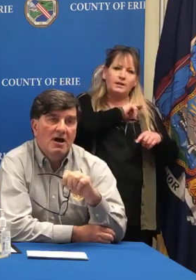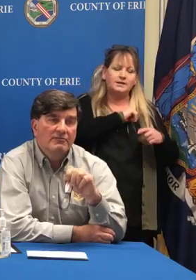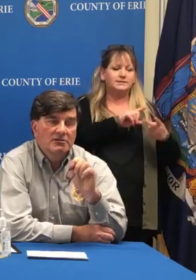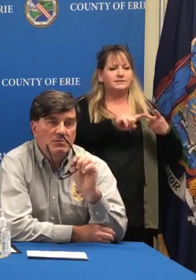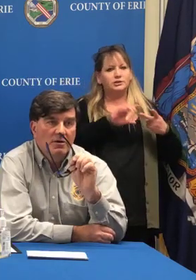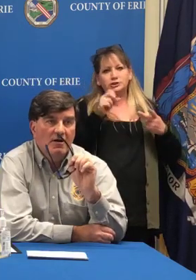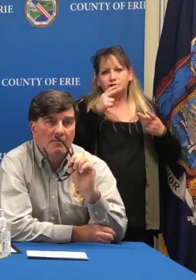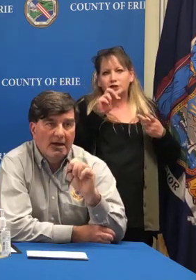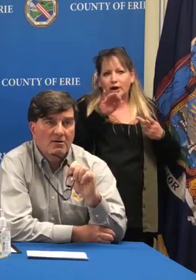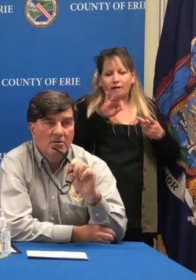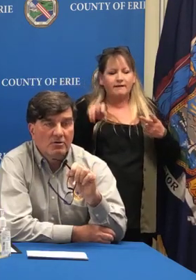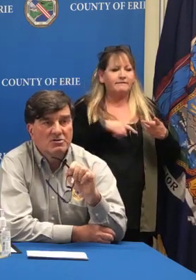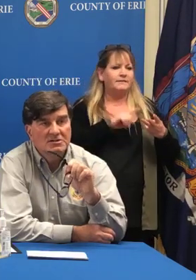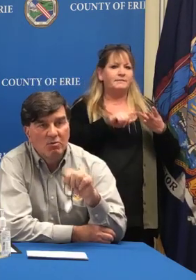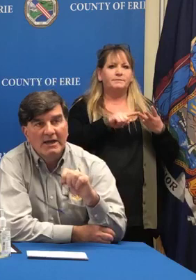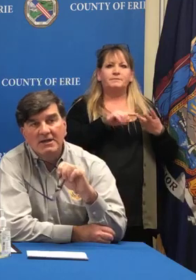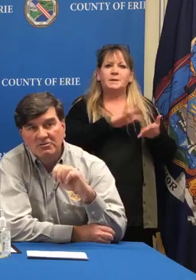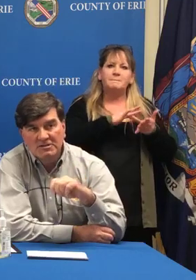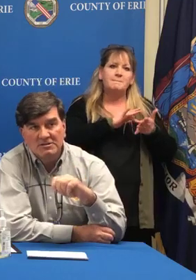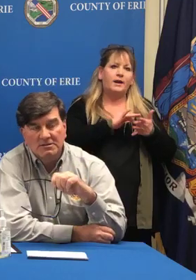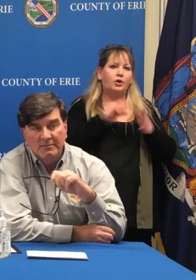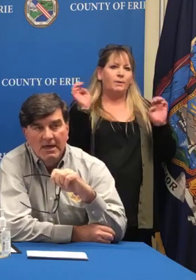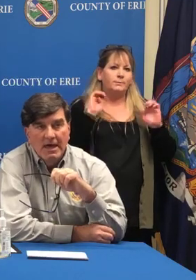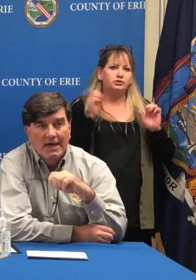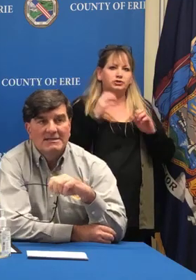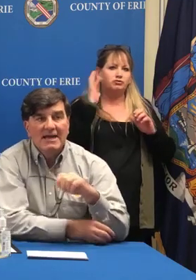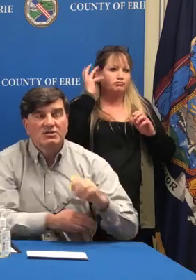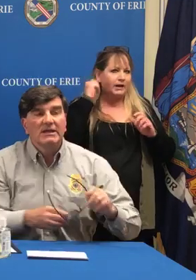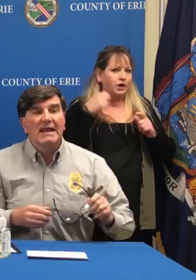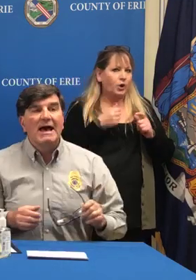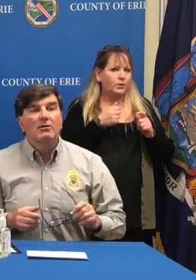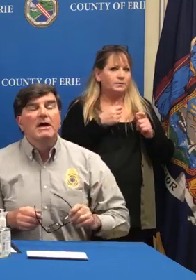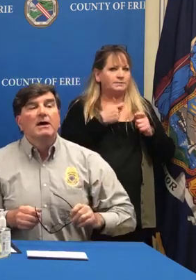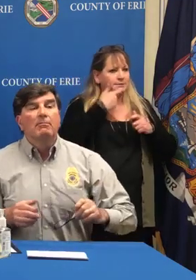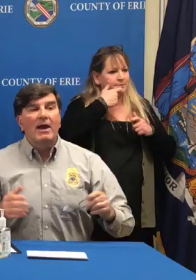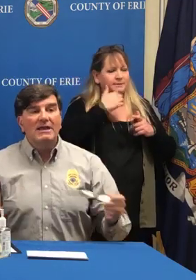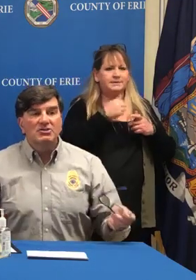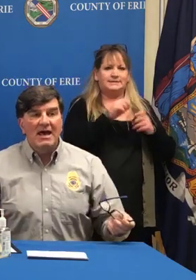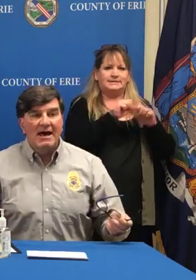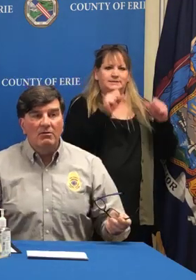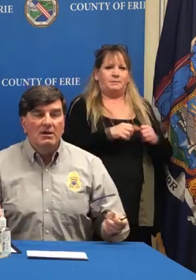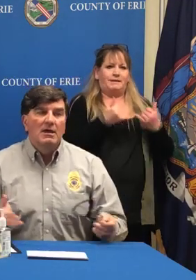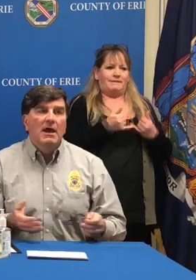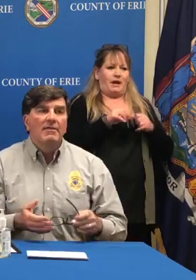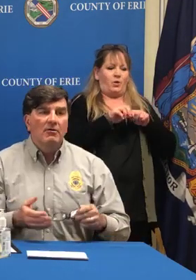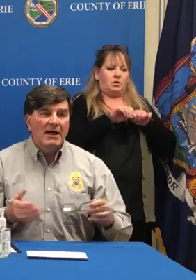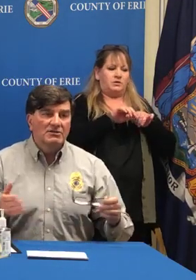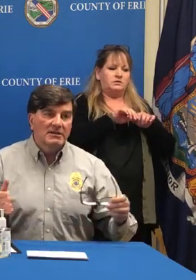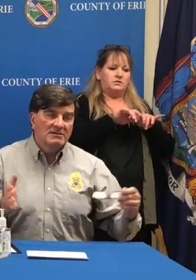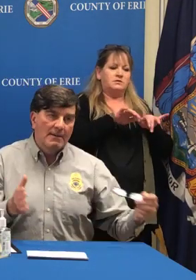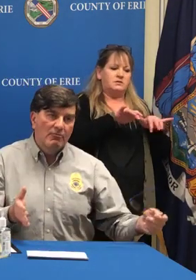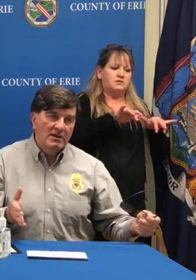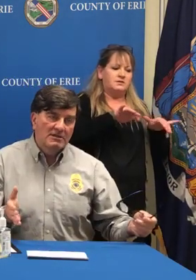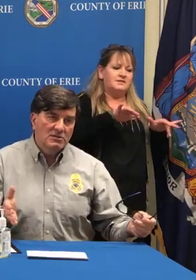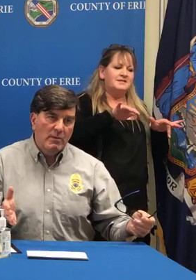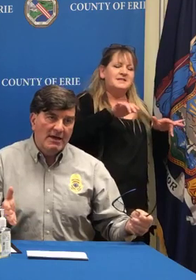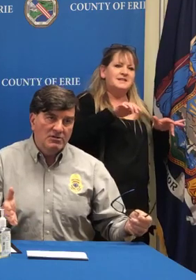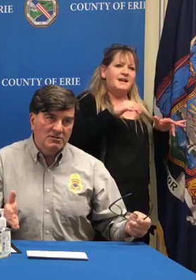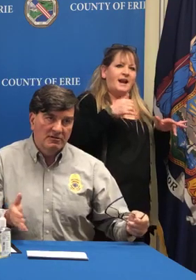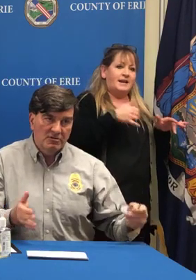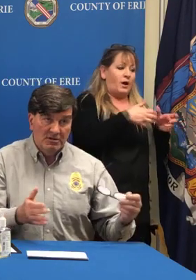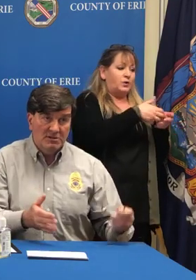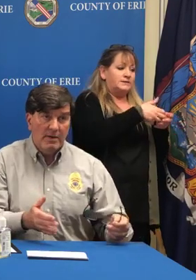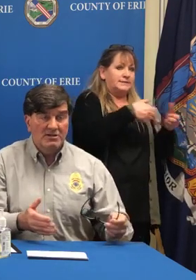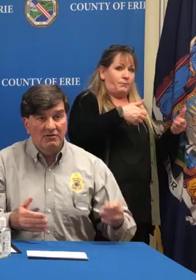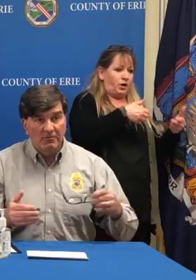Sheriff's Office, with our medical emergency radio system, has actually now branched out, and they're actually separating dispatchers